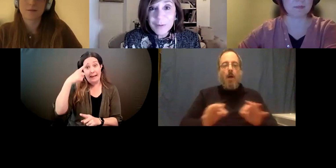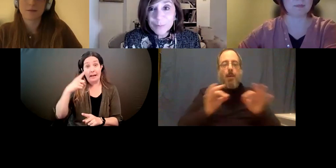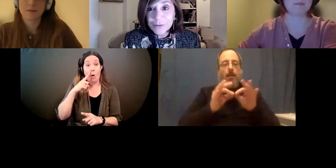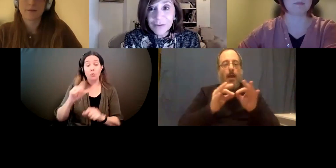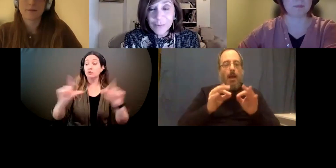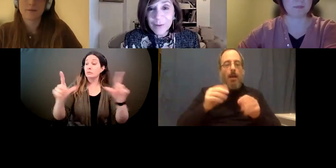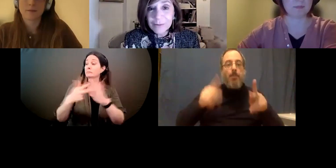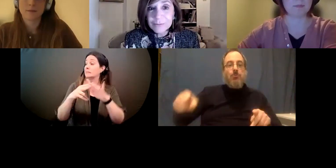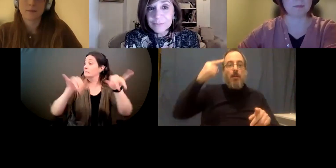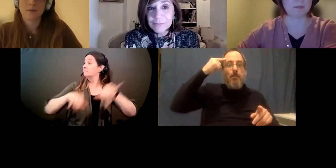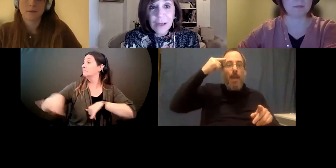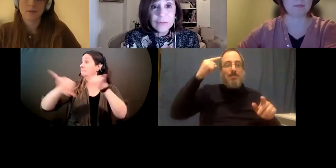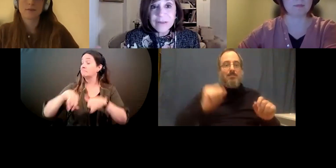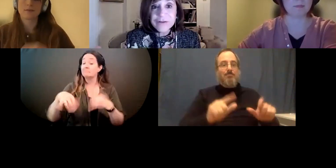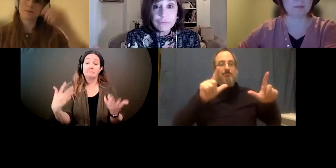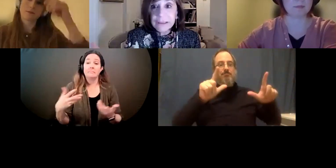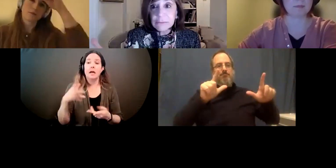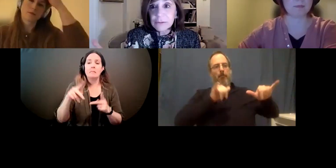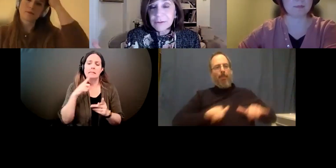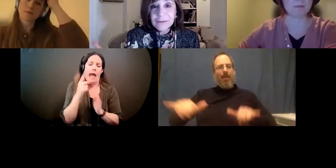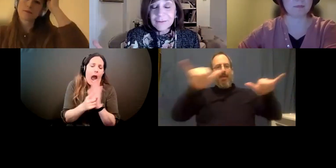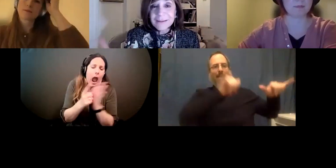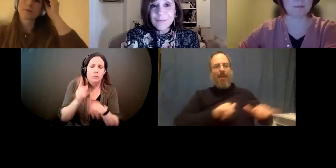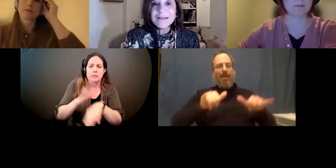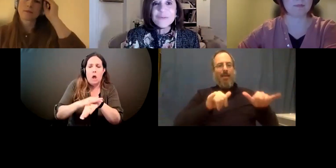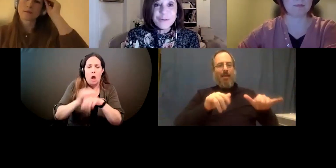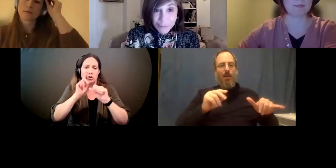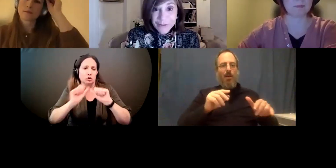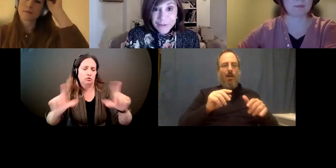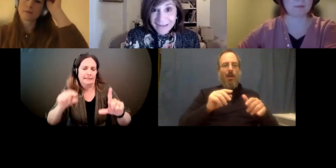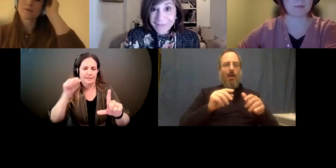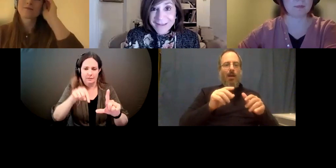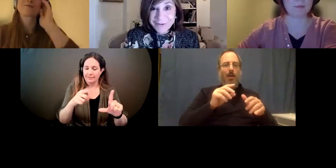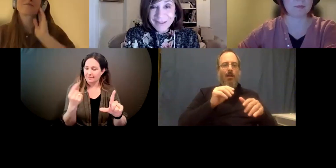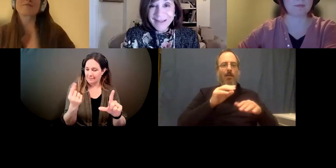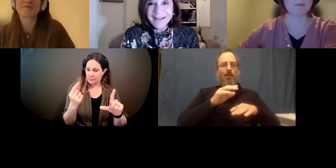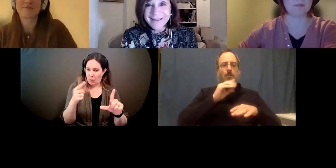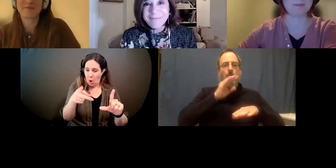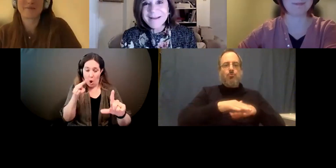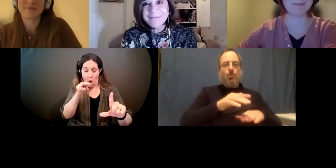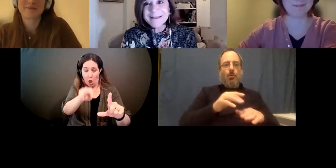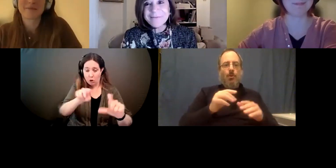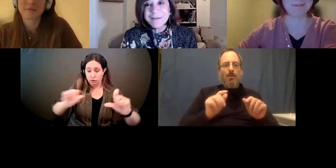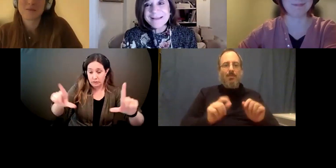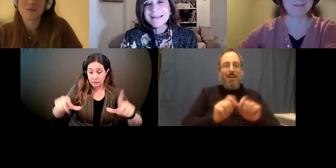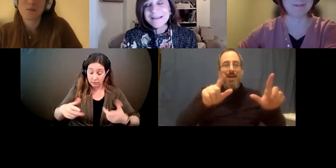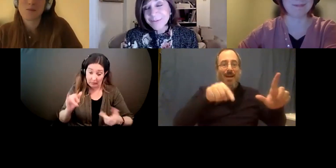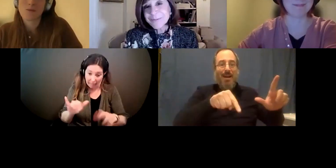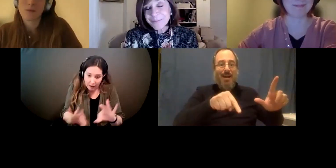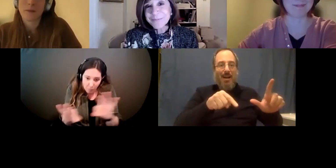representations when people talk about hours on a screen. It depends what you're looking at on that screen. It makes a big